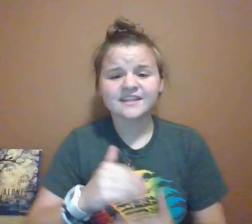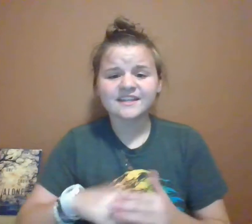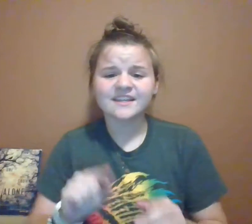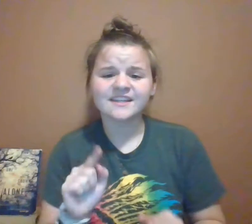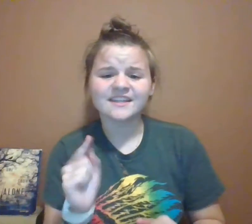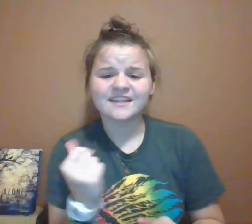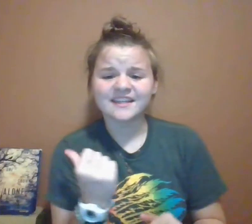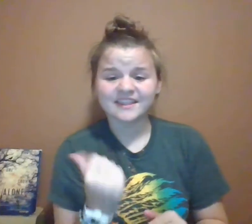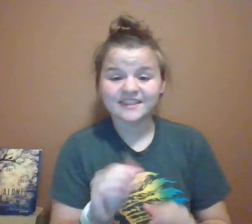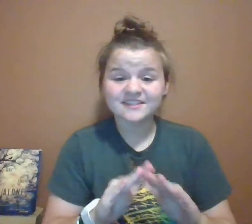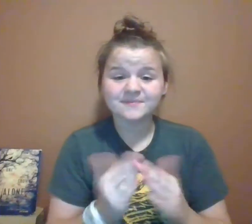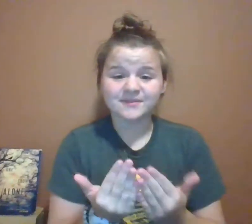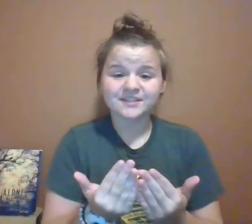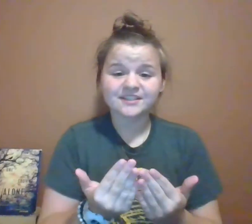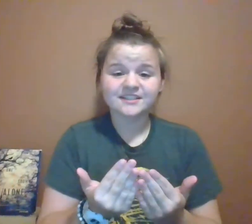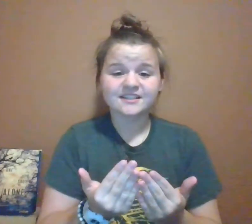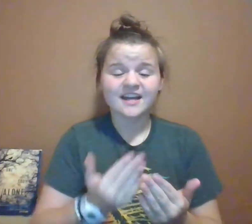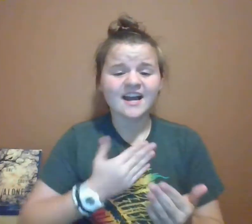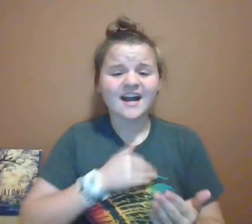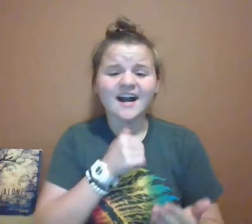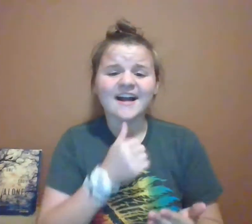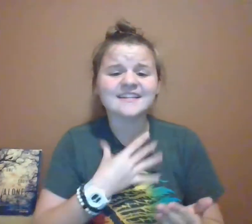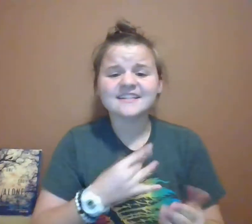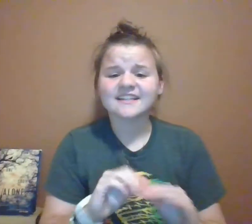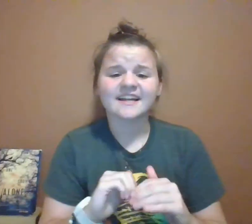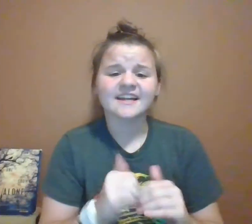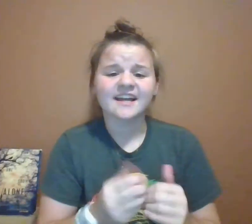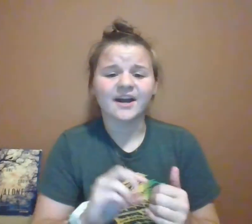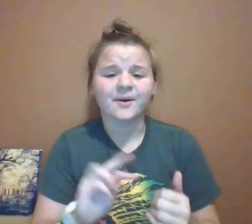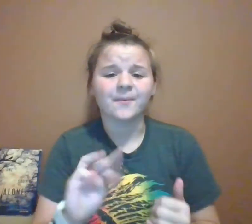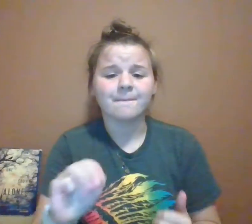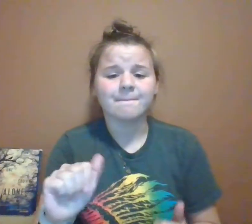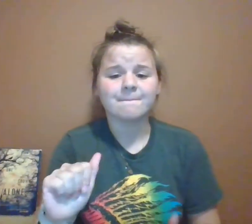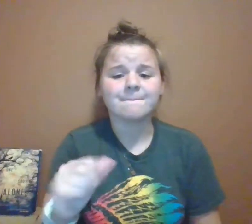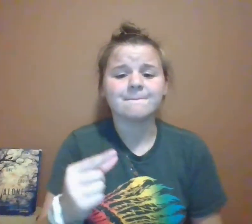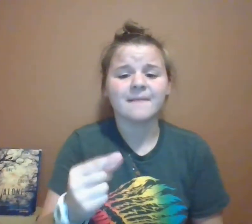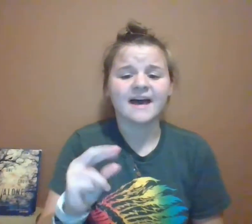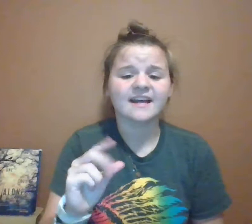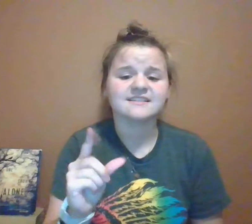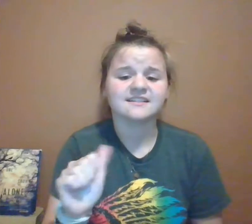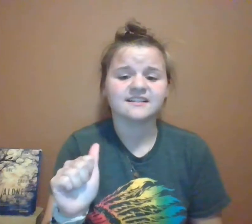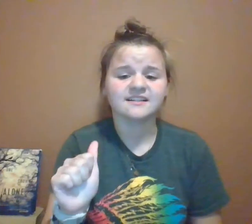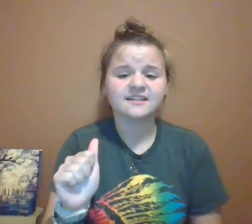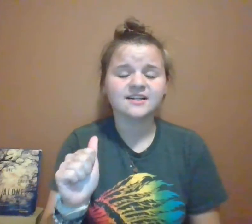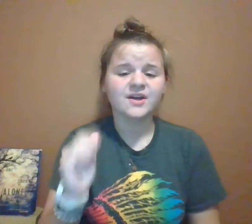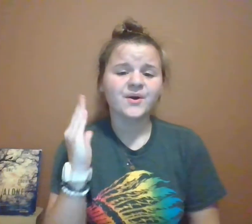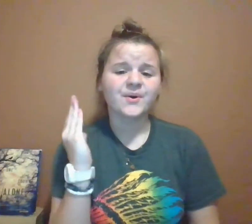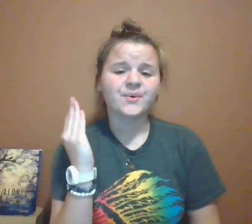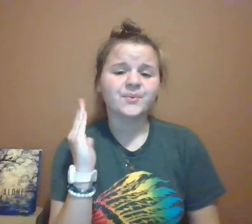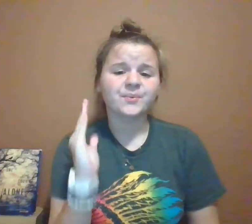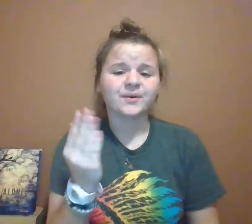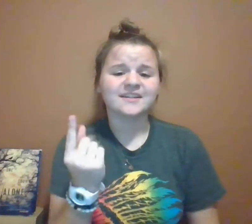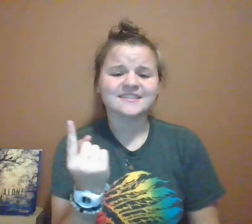In this book, I didn't like how Magda was